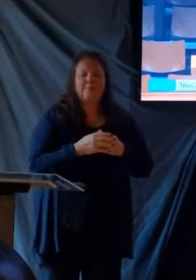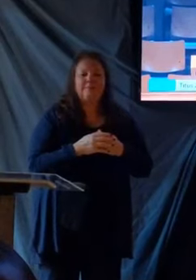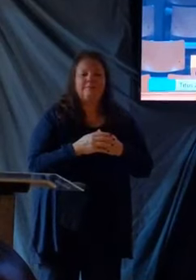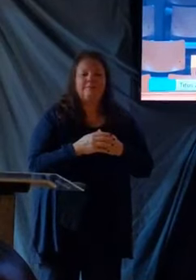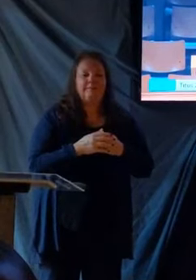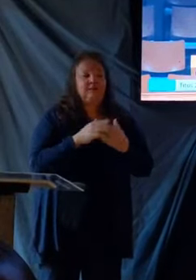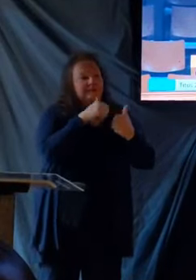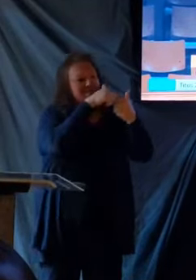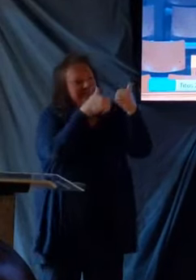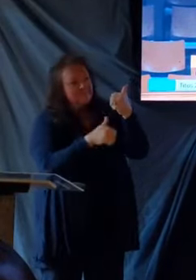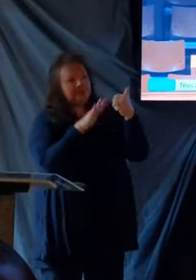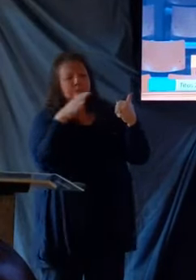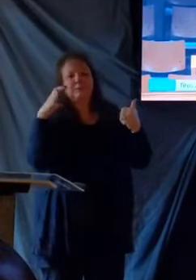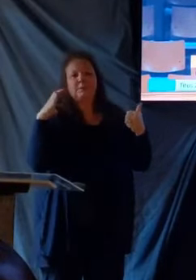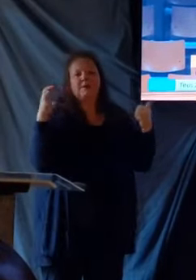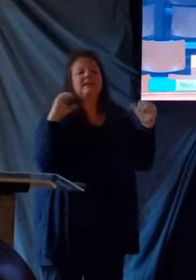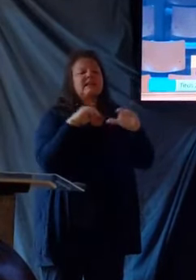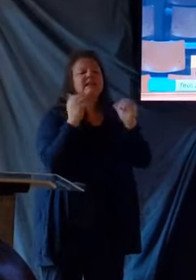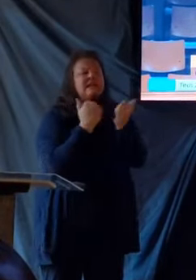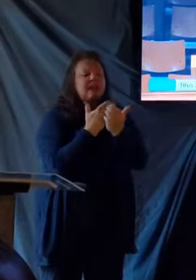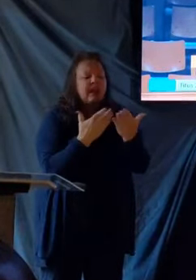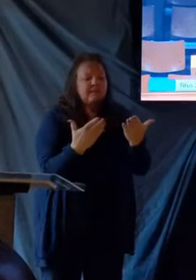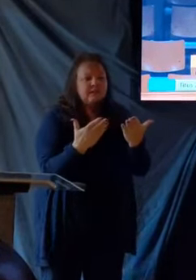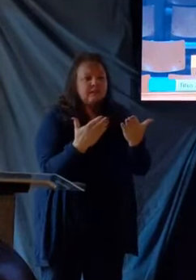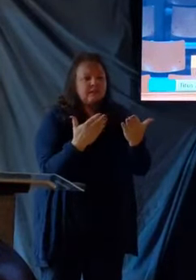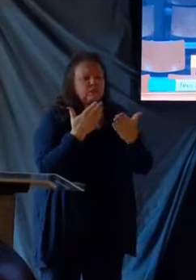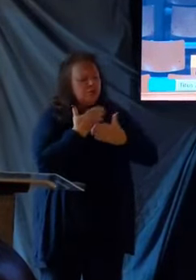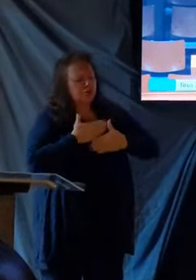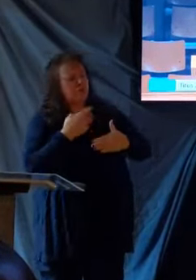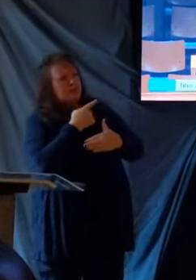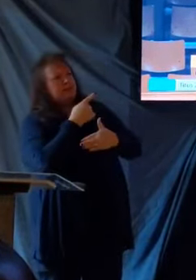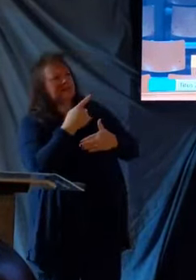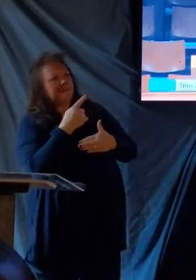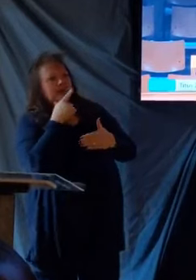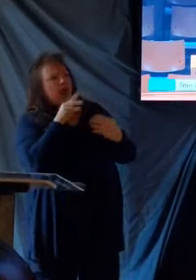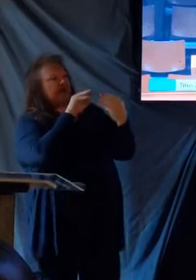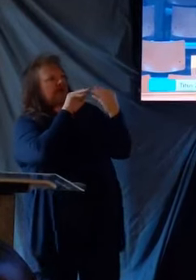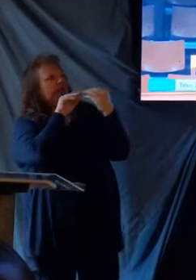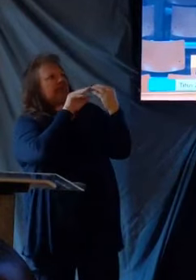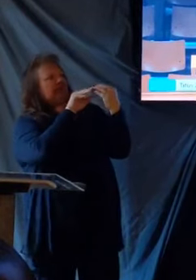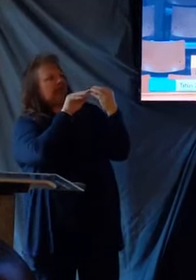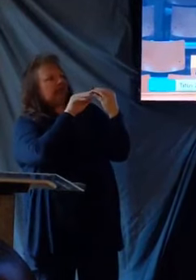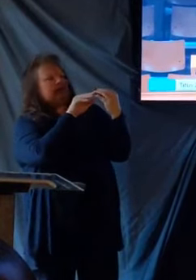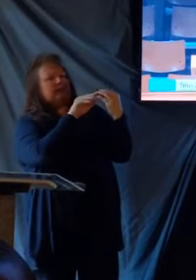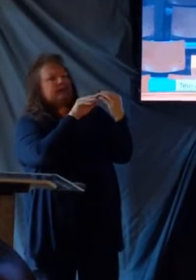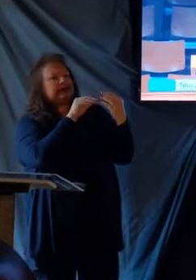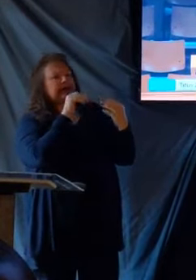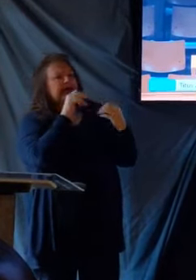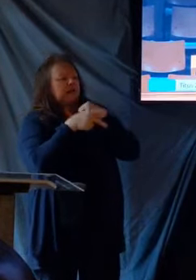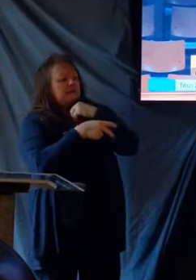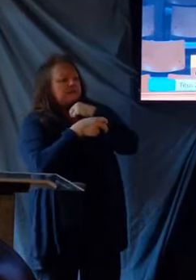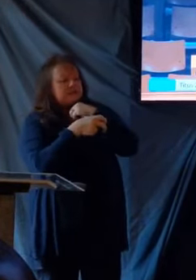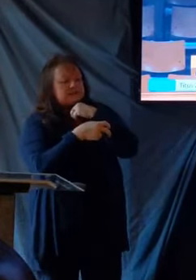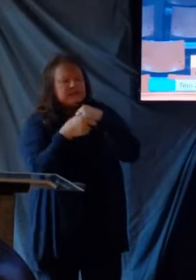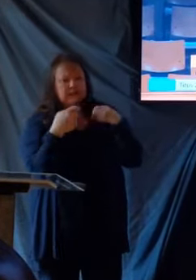Be subject to their own masters in everything. Be well-pleasing, not argumentative. Not